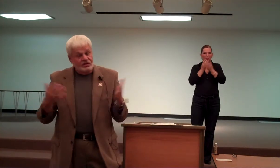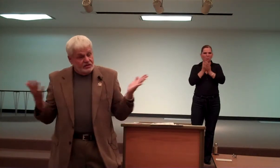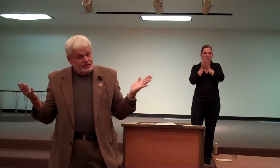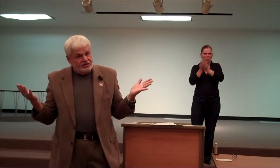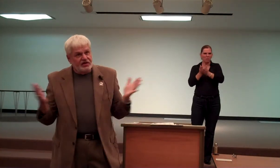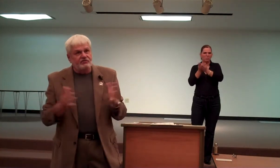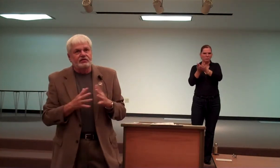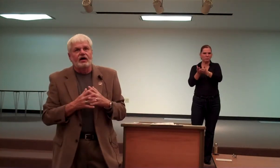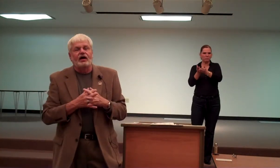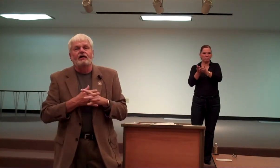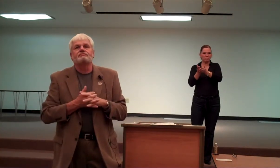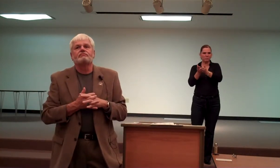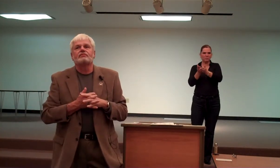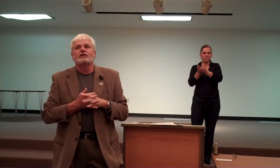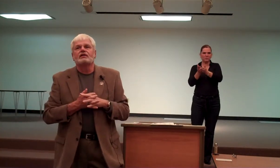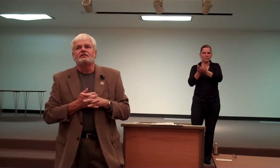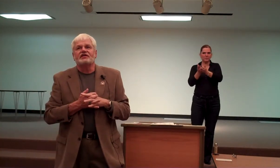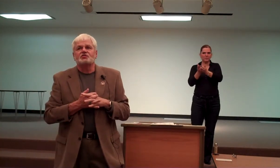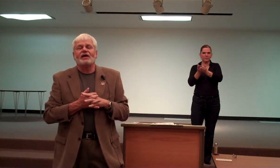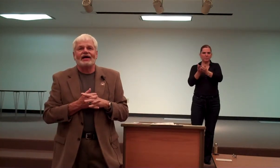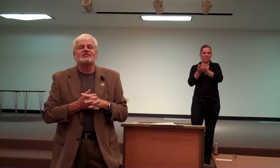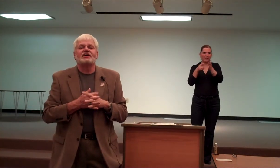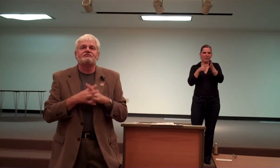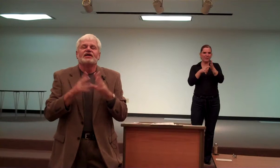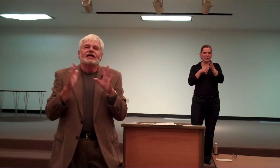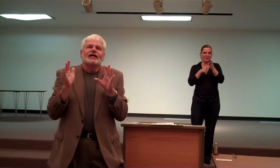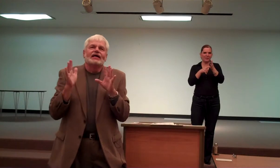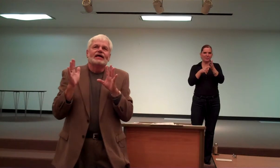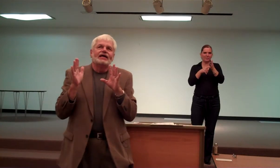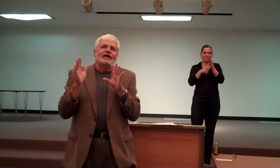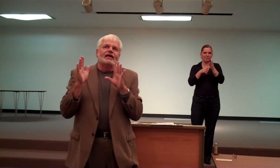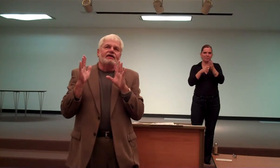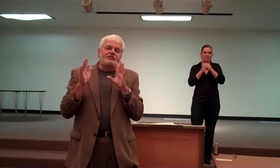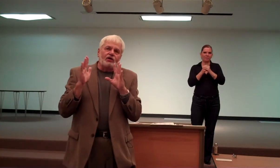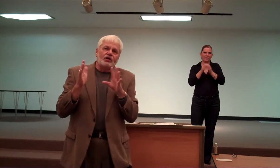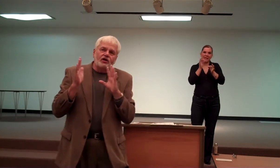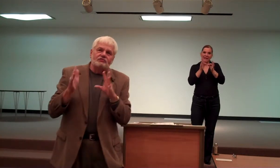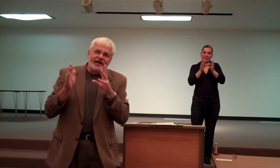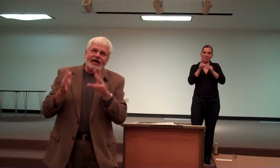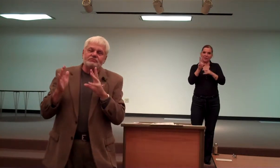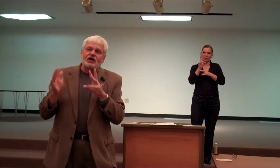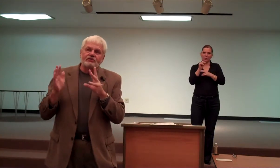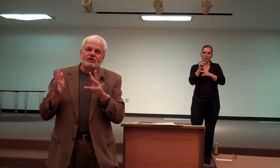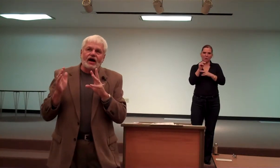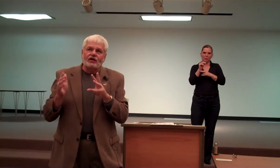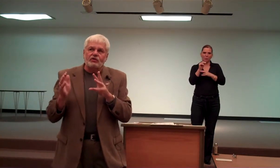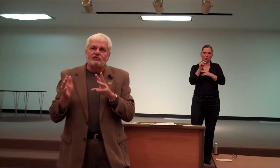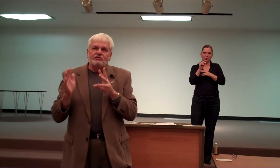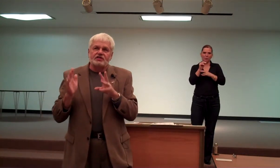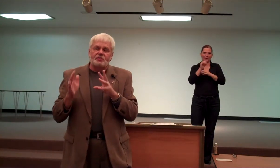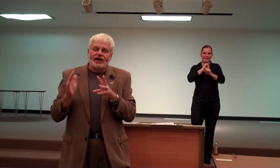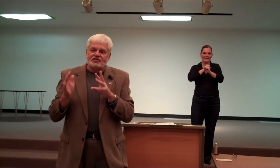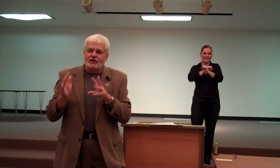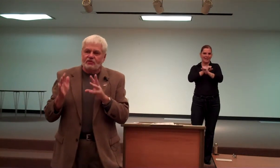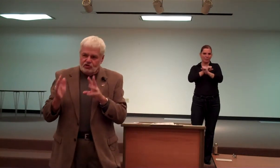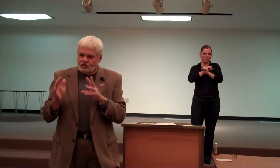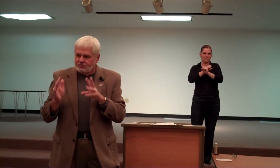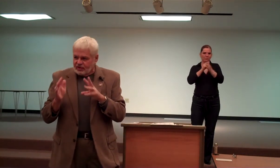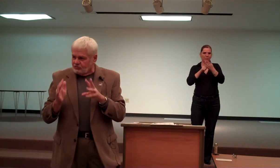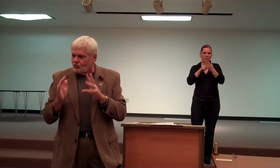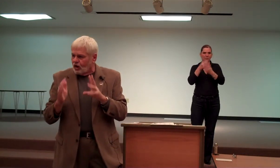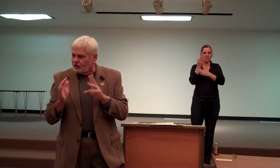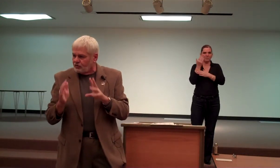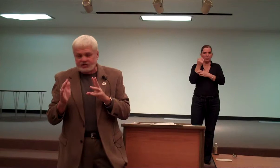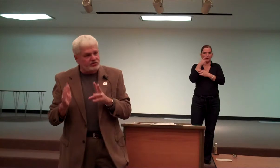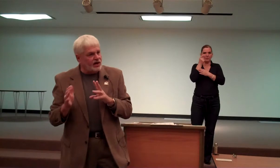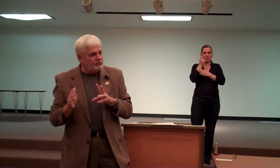or given this past, if there were no dams on the Ohio River this past summer, you would have been